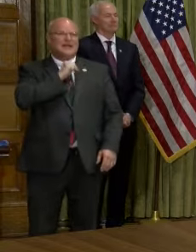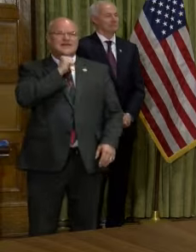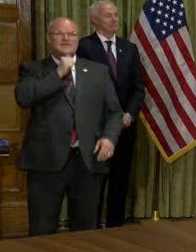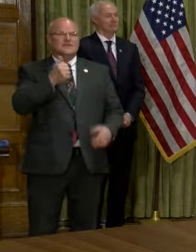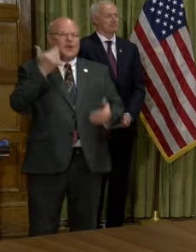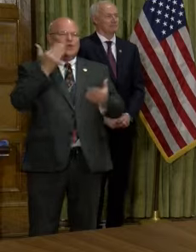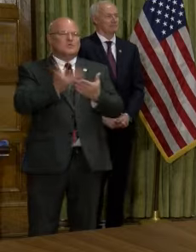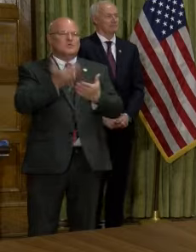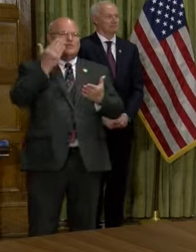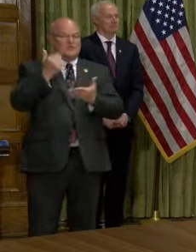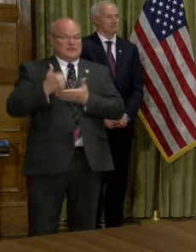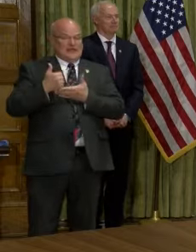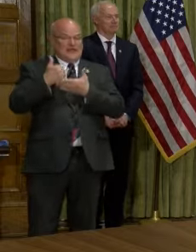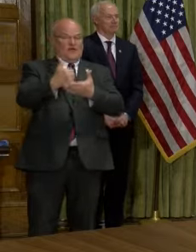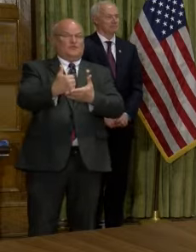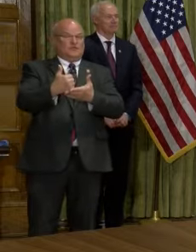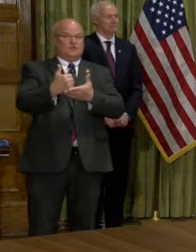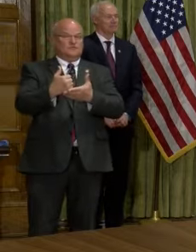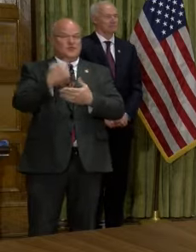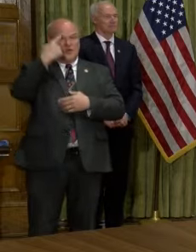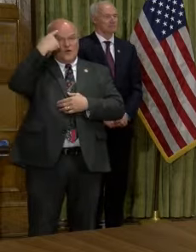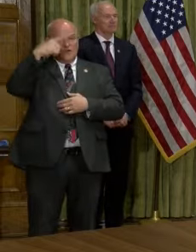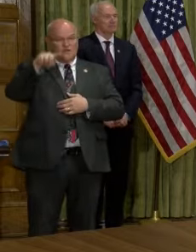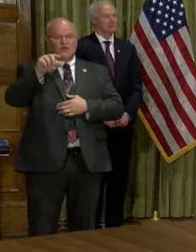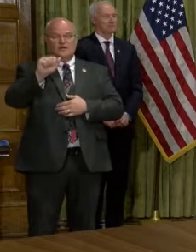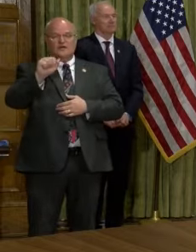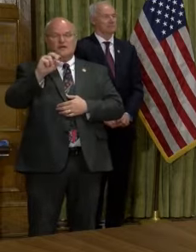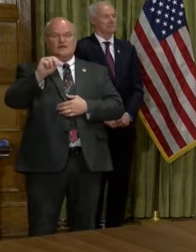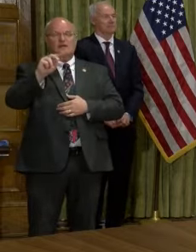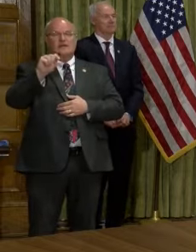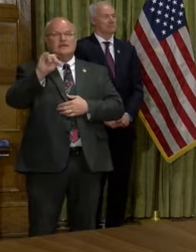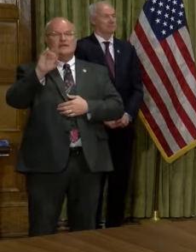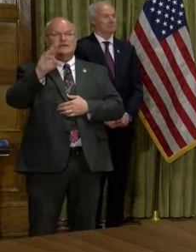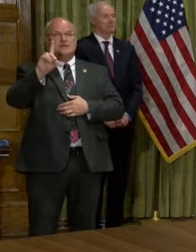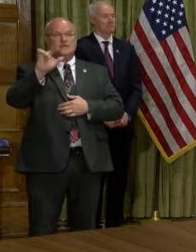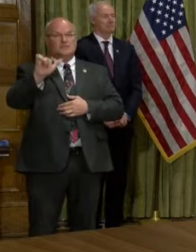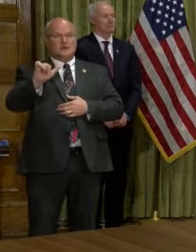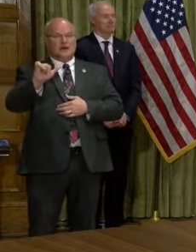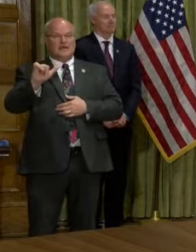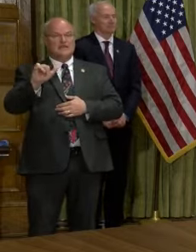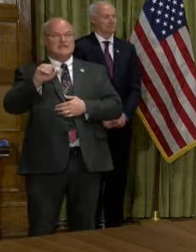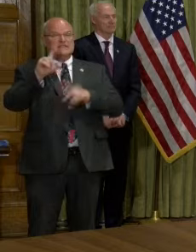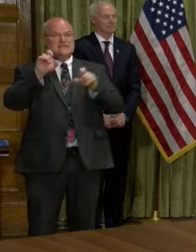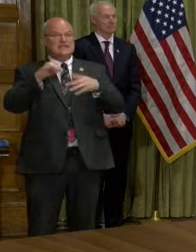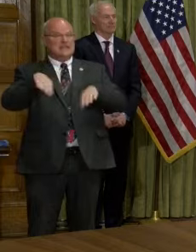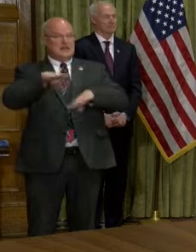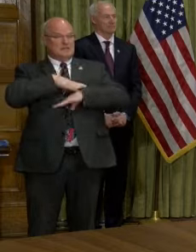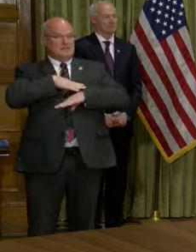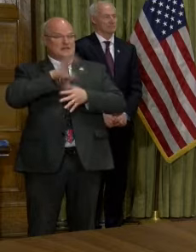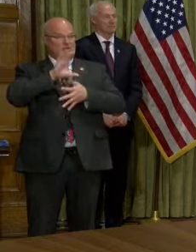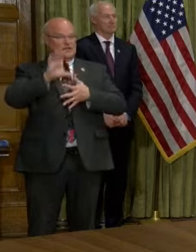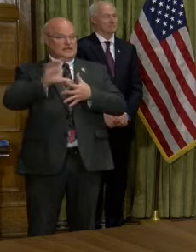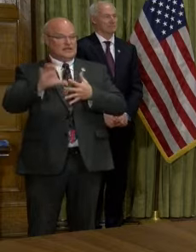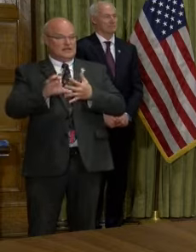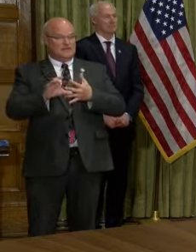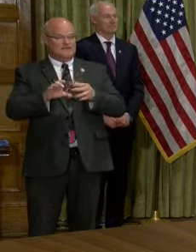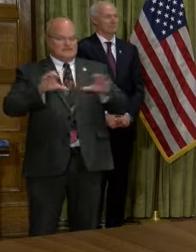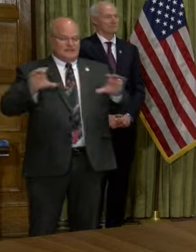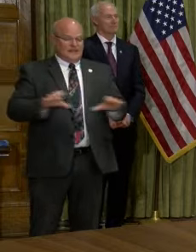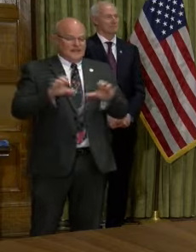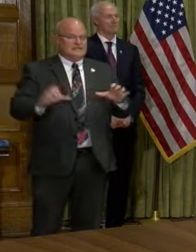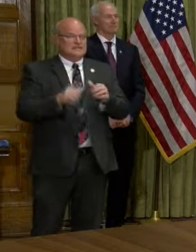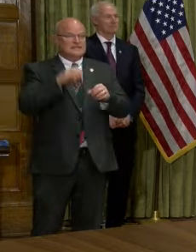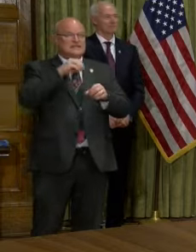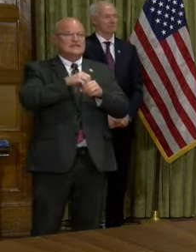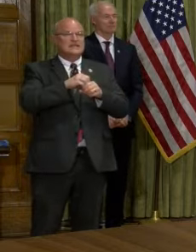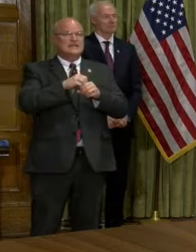proven to be helpful. For the antibody tests that have met those criteria and are being performed in